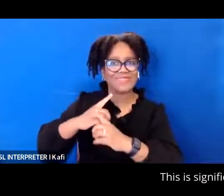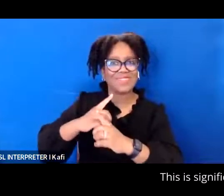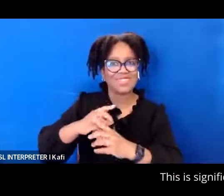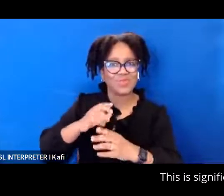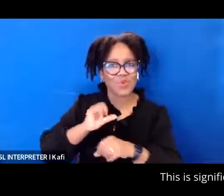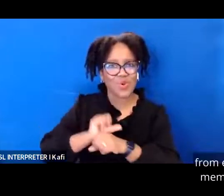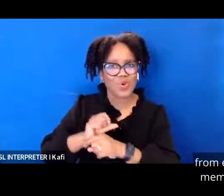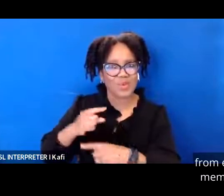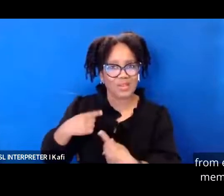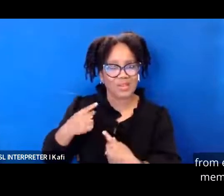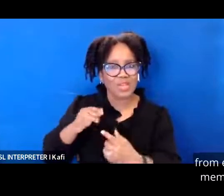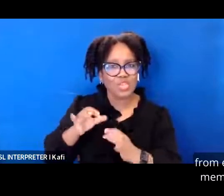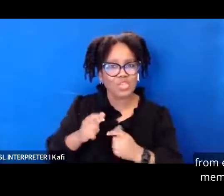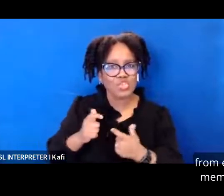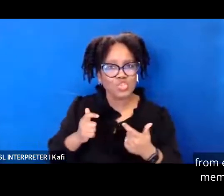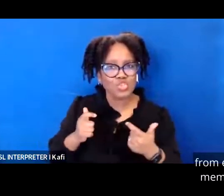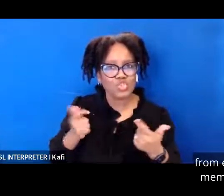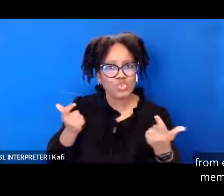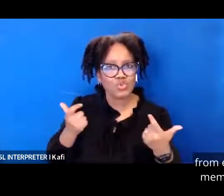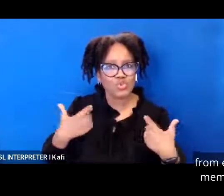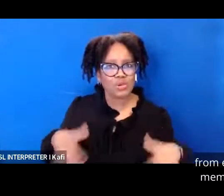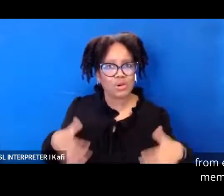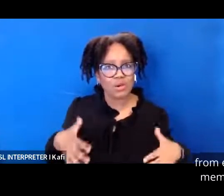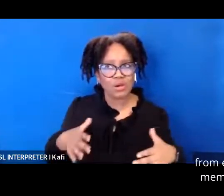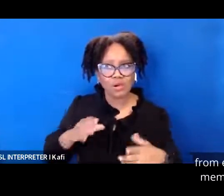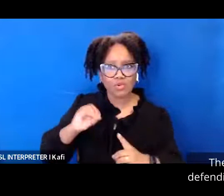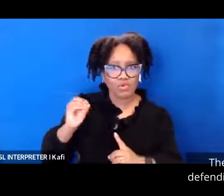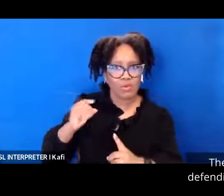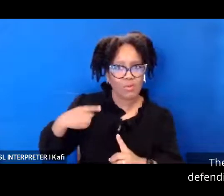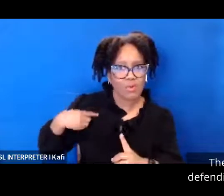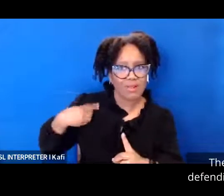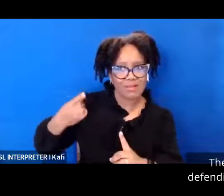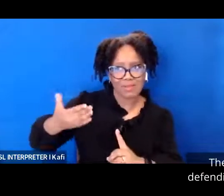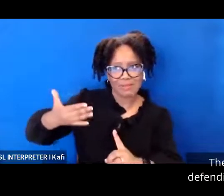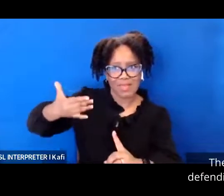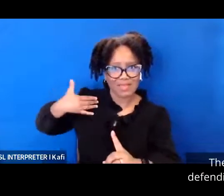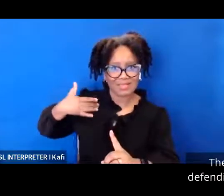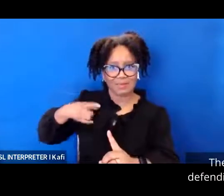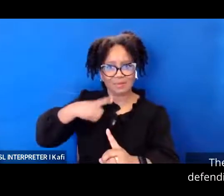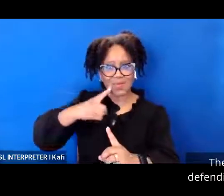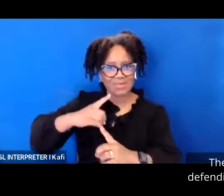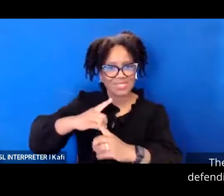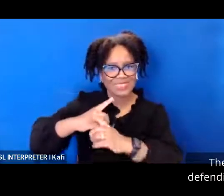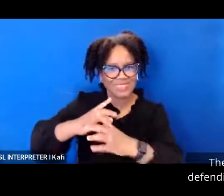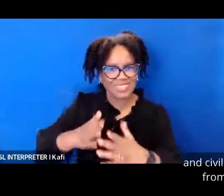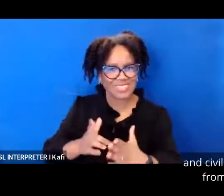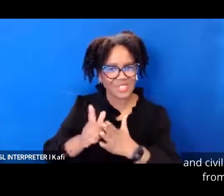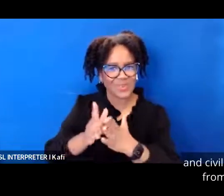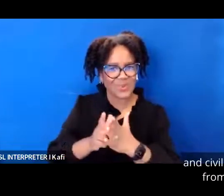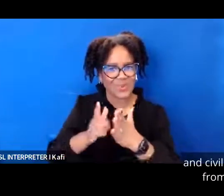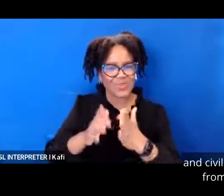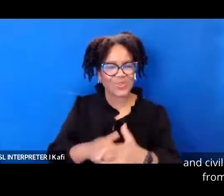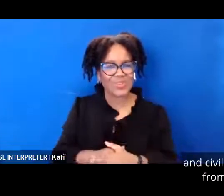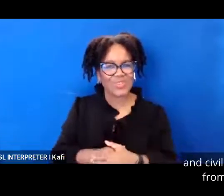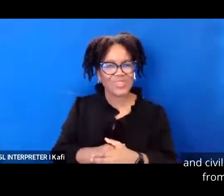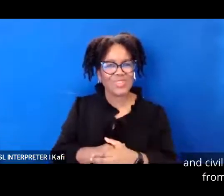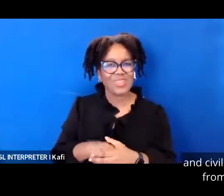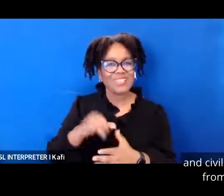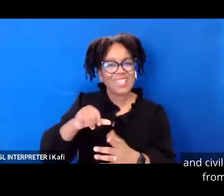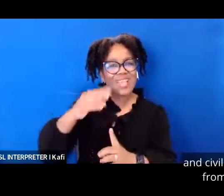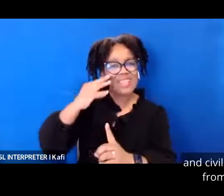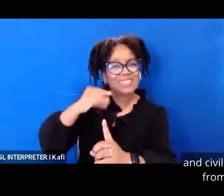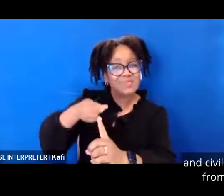it sets her apart from every other sitting member of the court the experience of defending the constitution and civil rights of